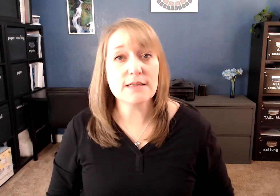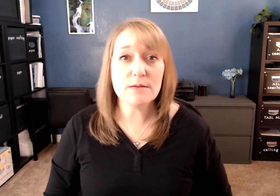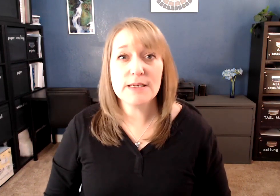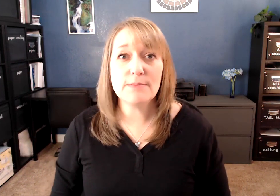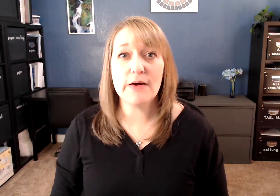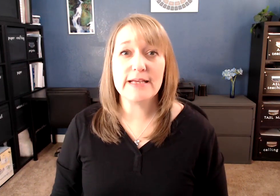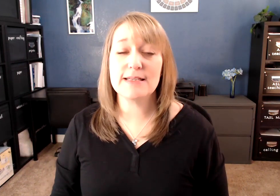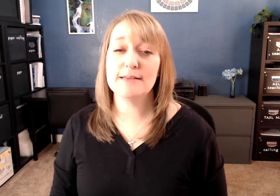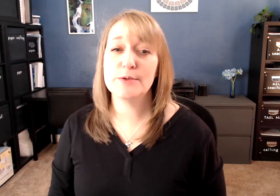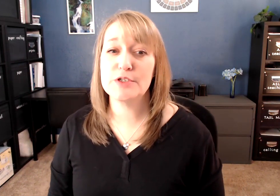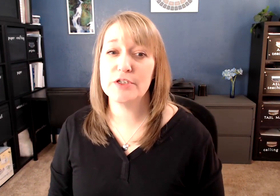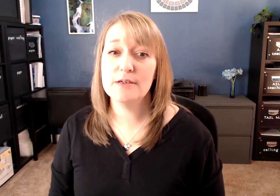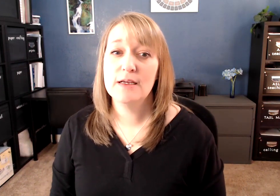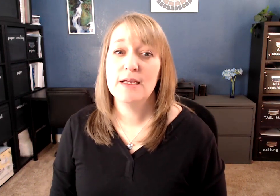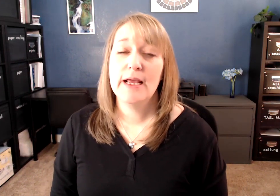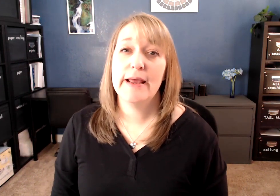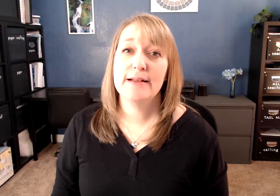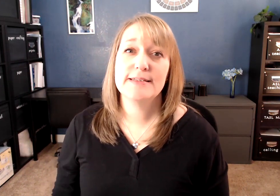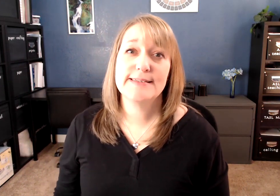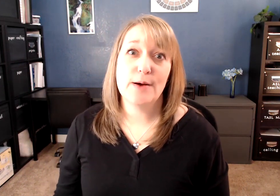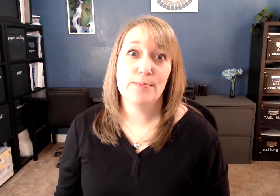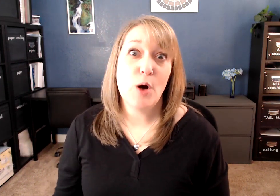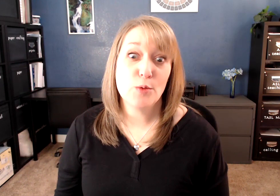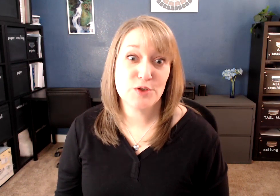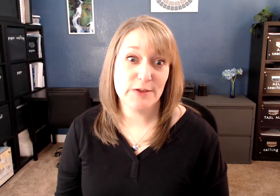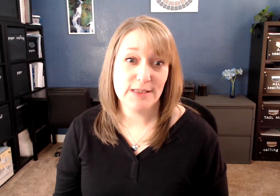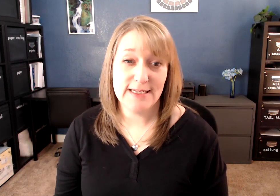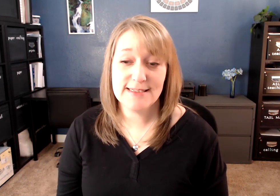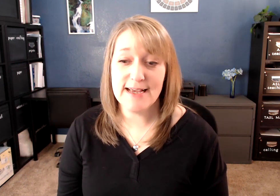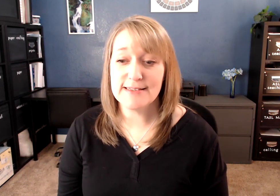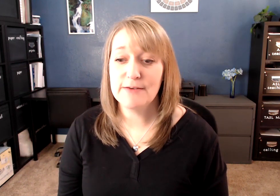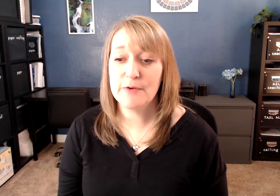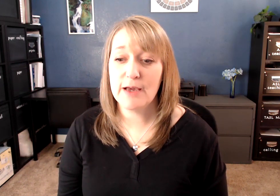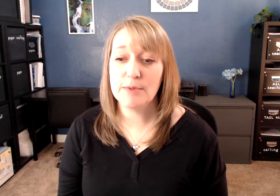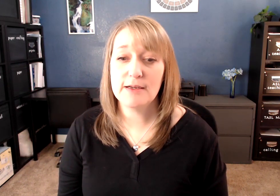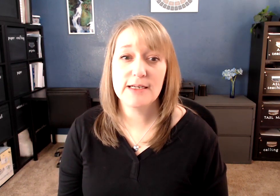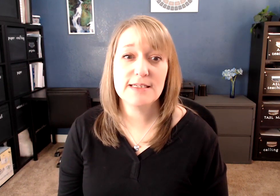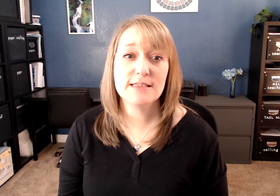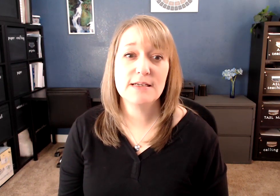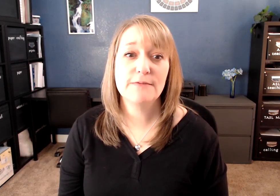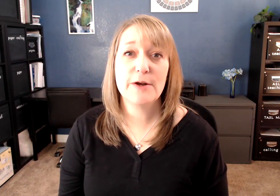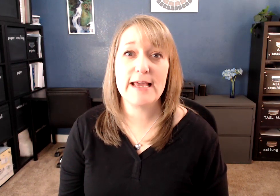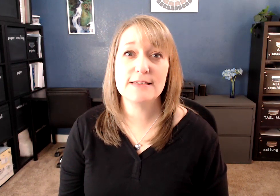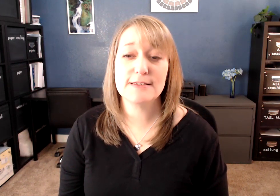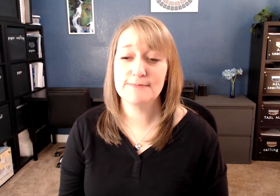little bit about ASL literature and some poetry related signs. Vocabulary list 48.